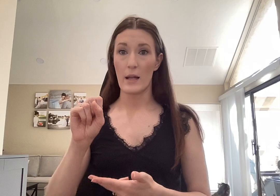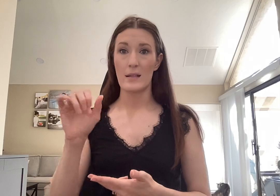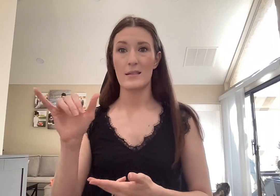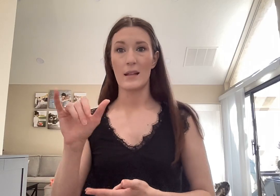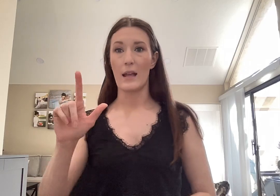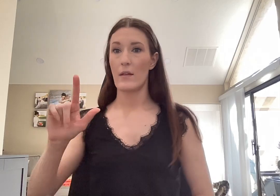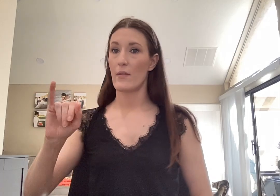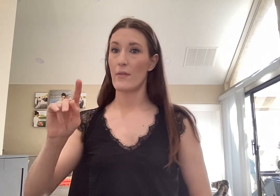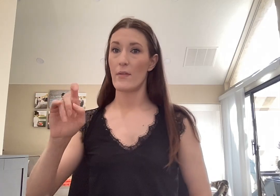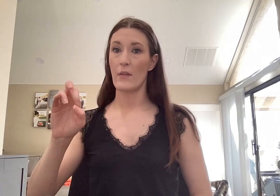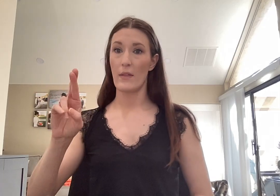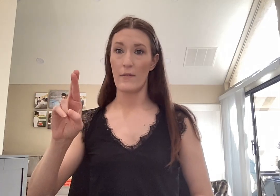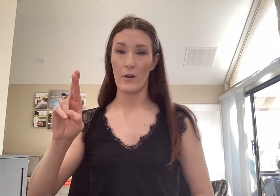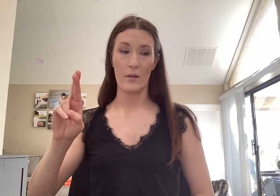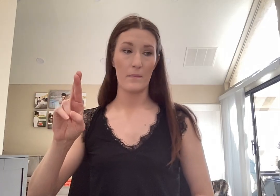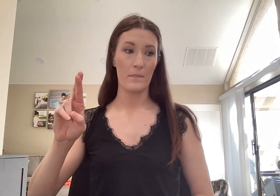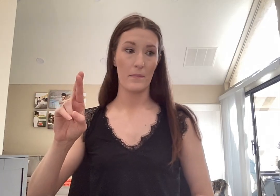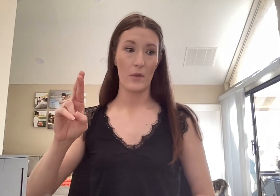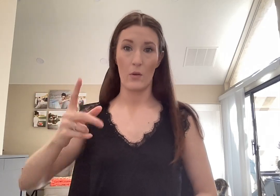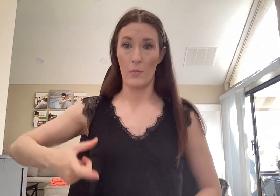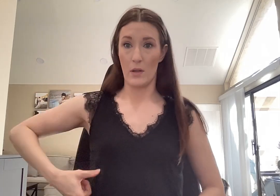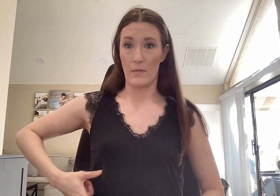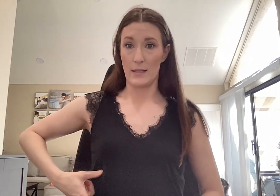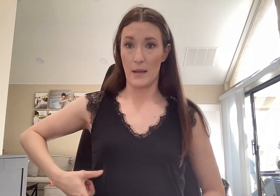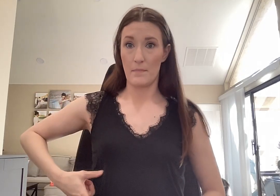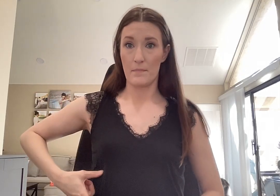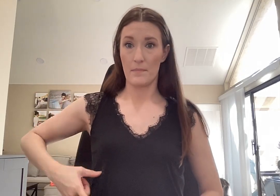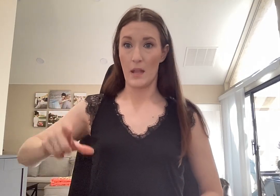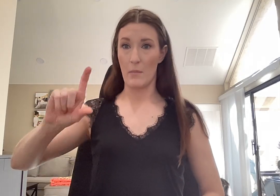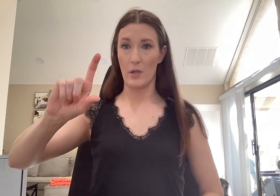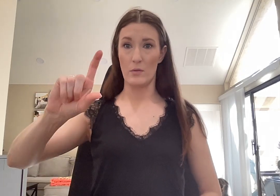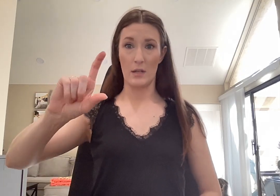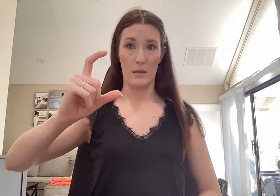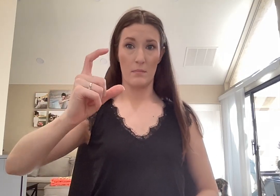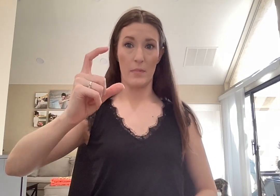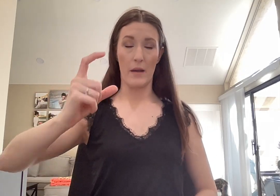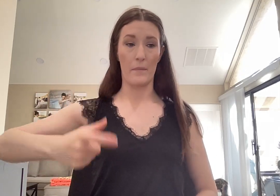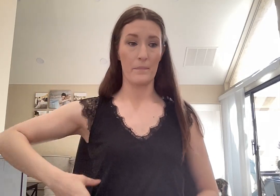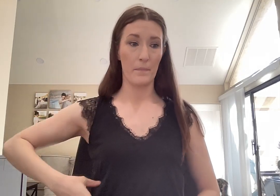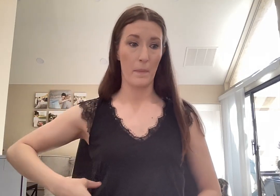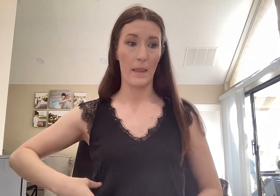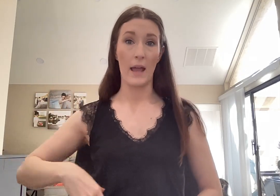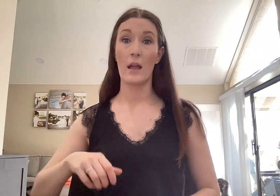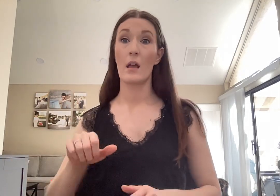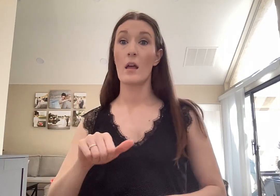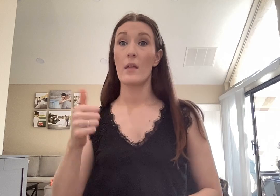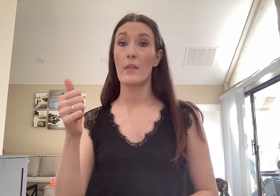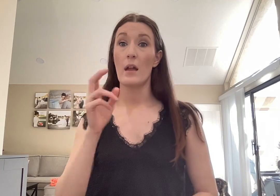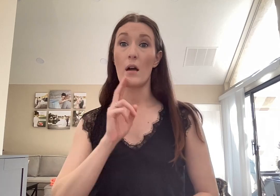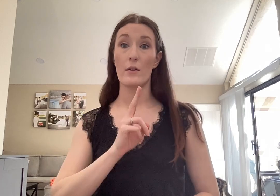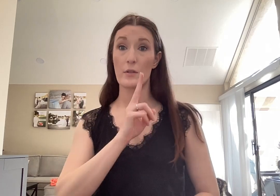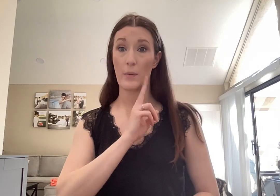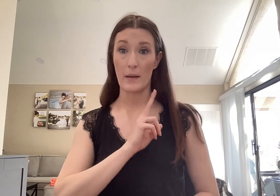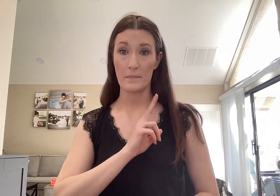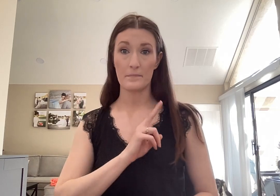organs like the liver will be on the right side. I'm going to use an L. Okay. The other twin,